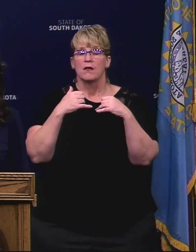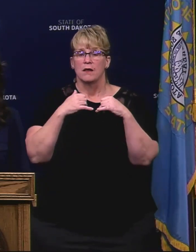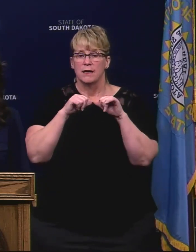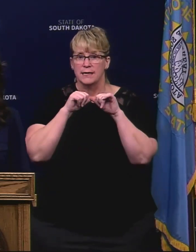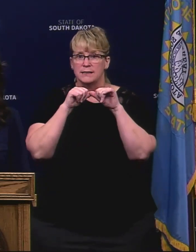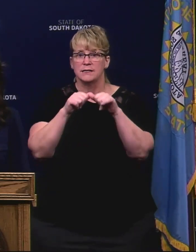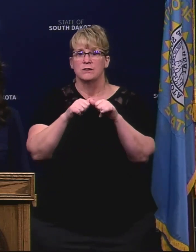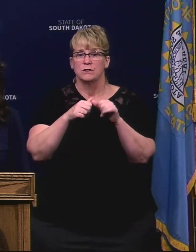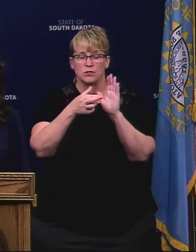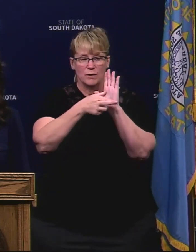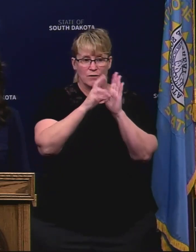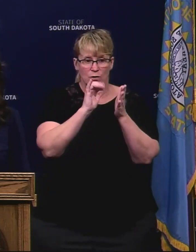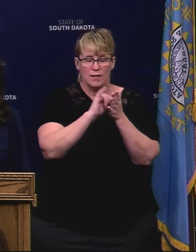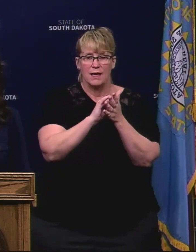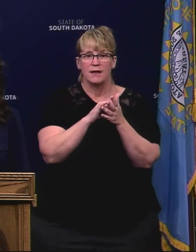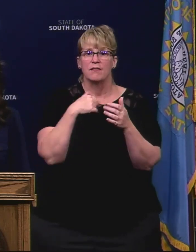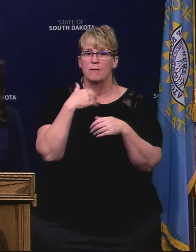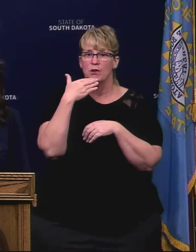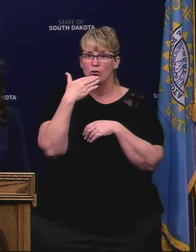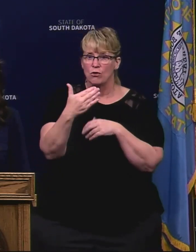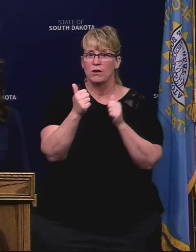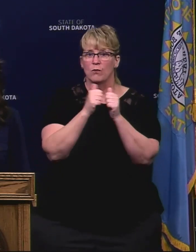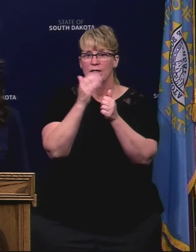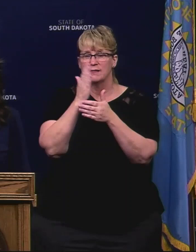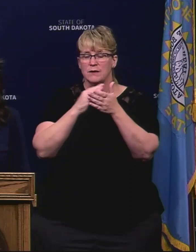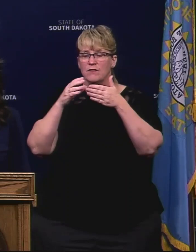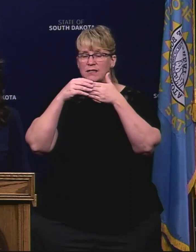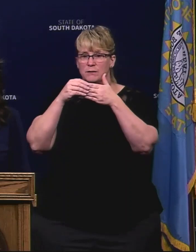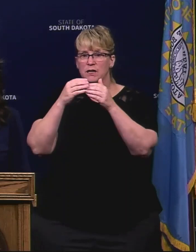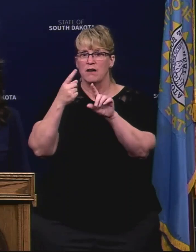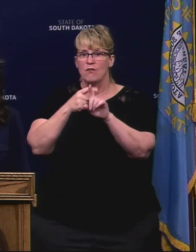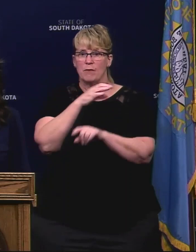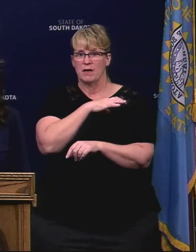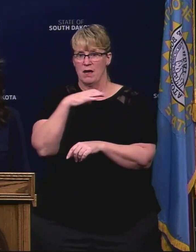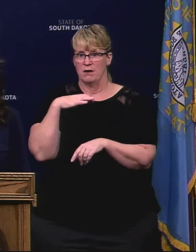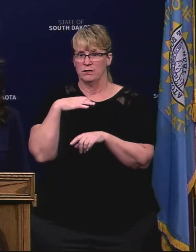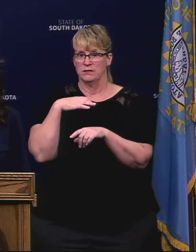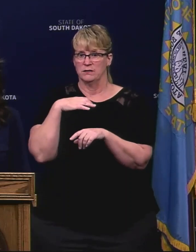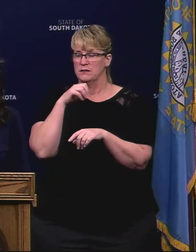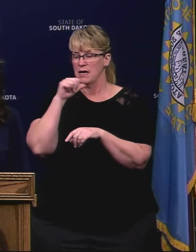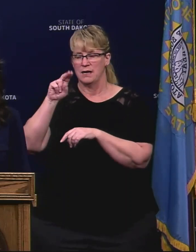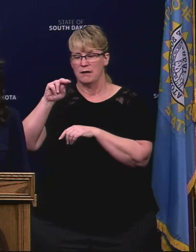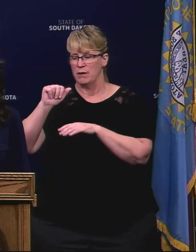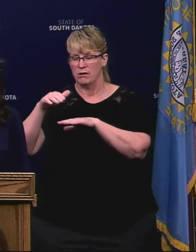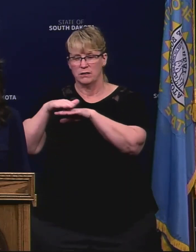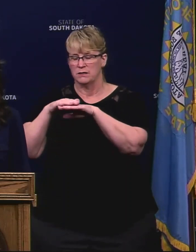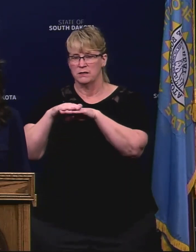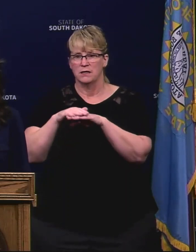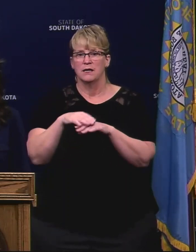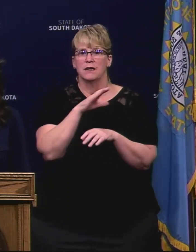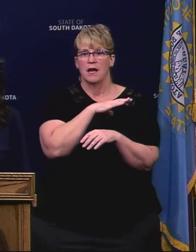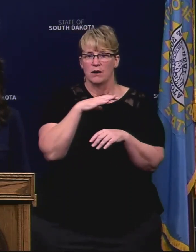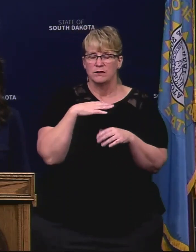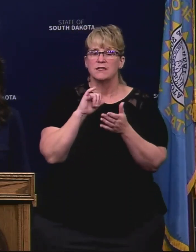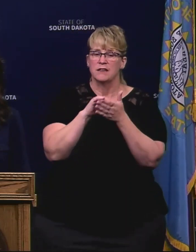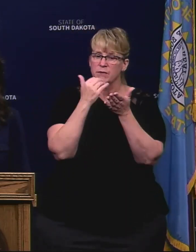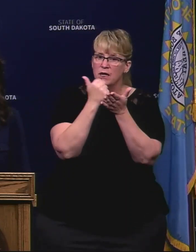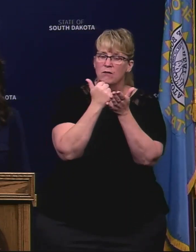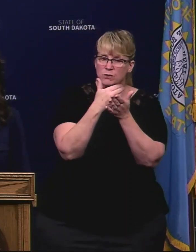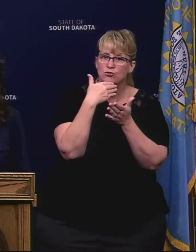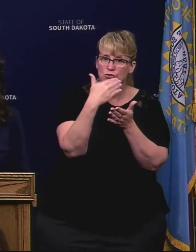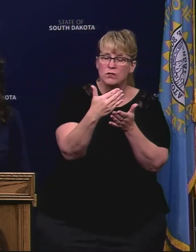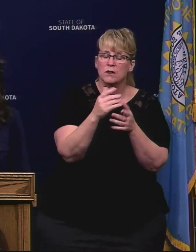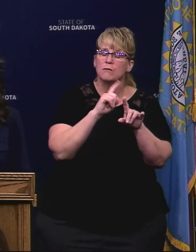continuing to look at it. They have been good about giving us some flexibility in the dollars that we've already received. So that's been helpful.